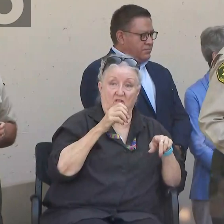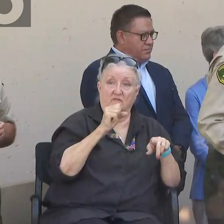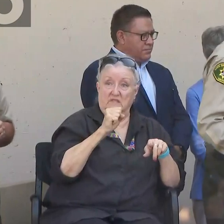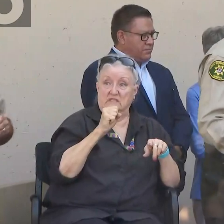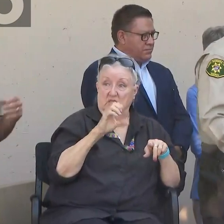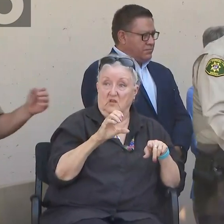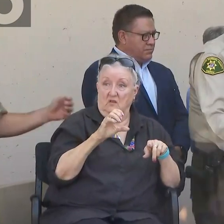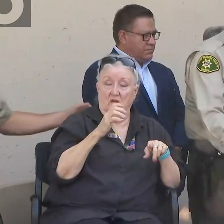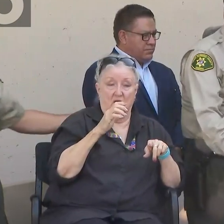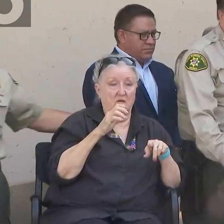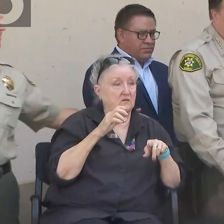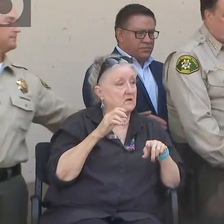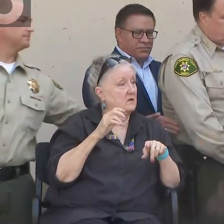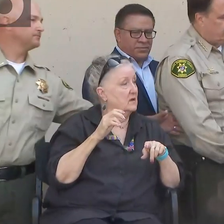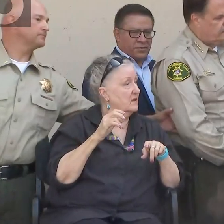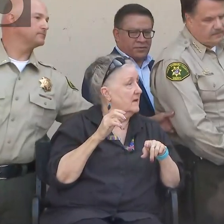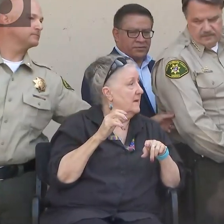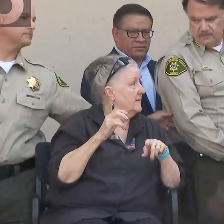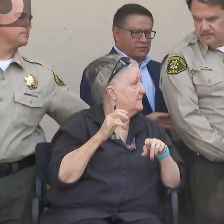checked.